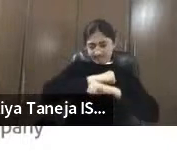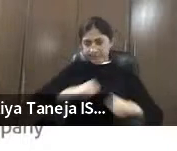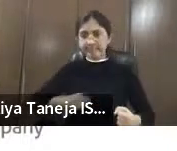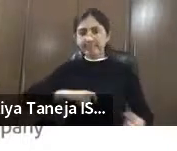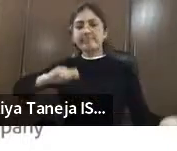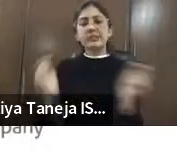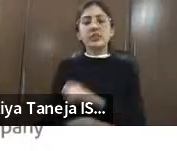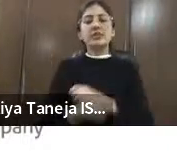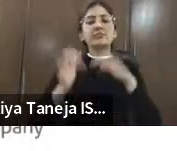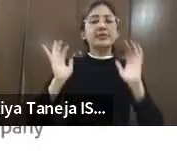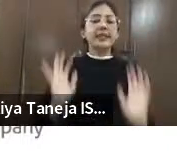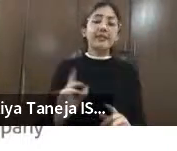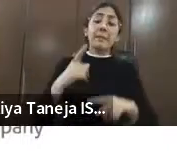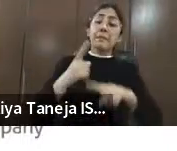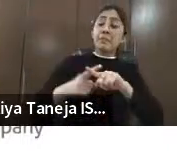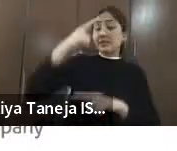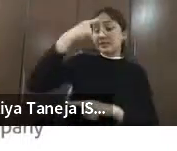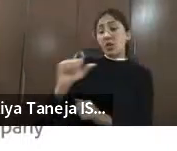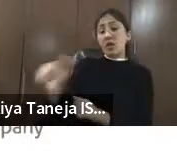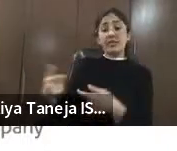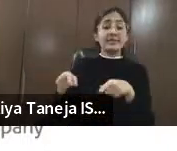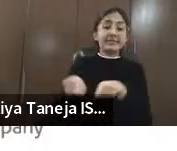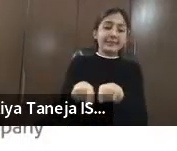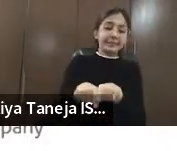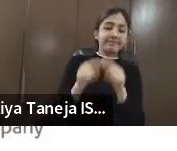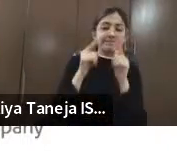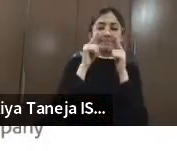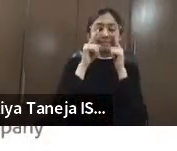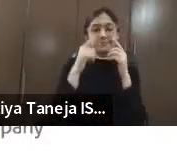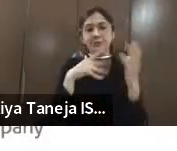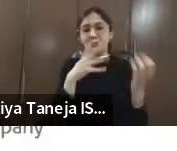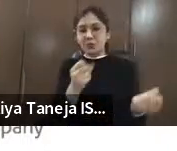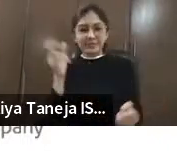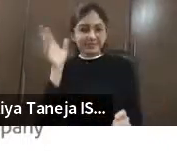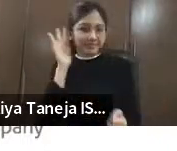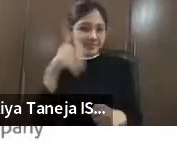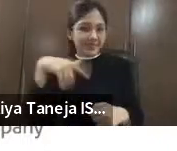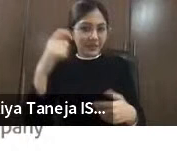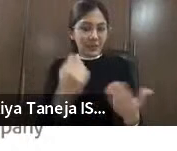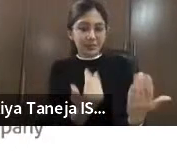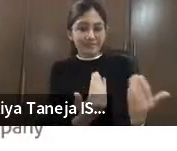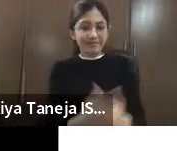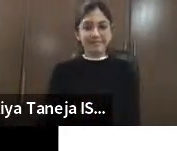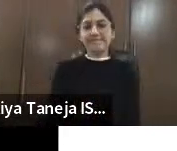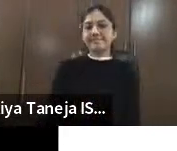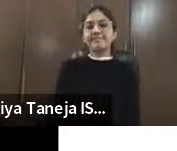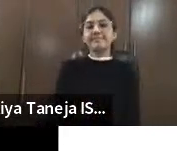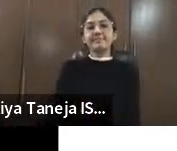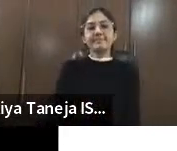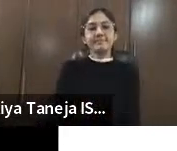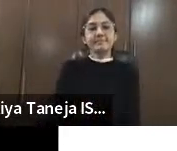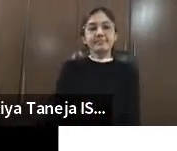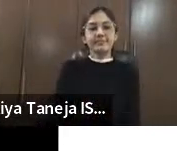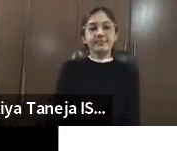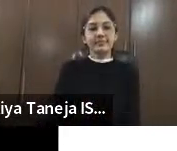fellow community members. Let's hear it from Mansi Girish Chandra Joshi.